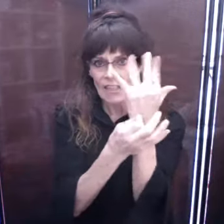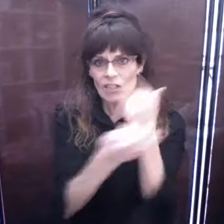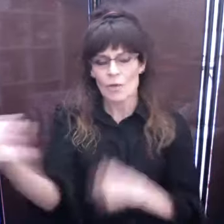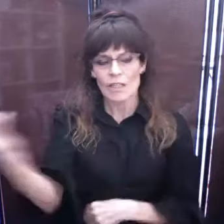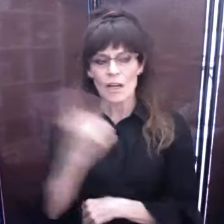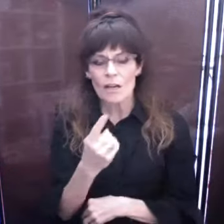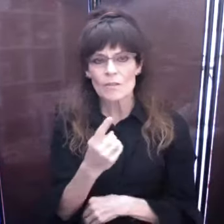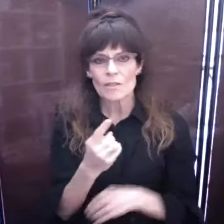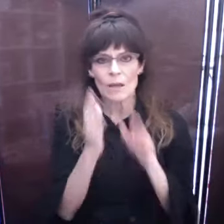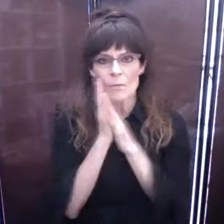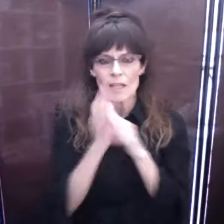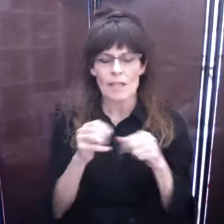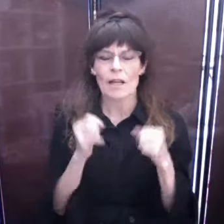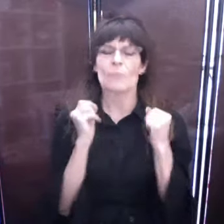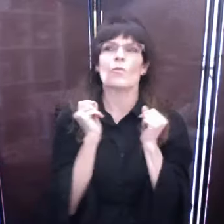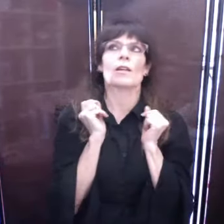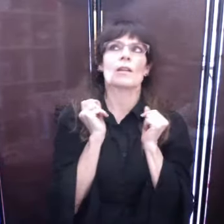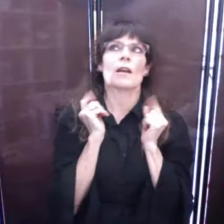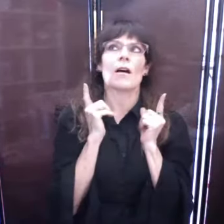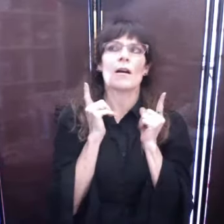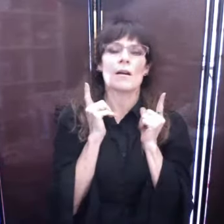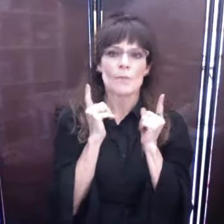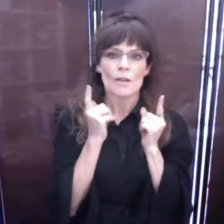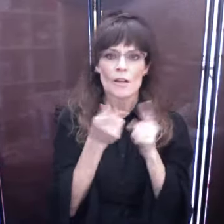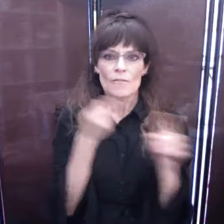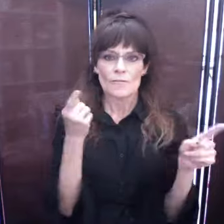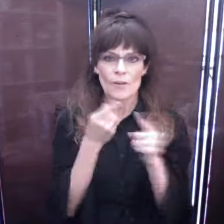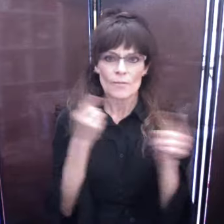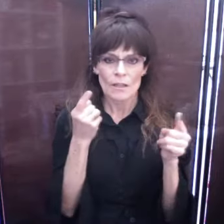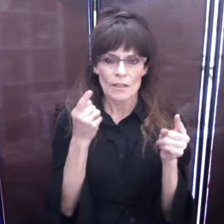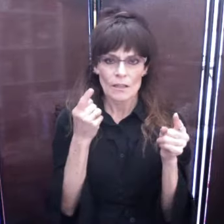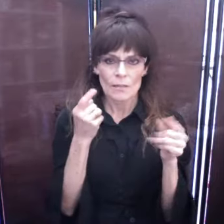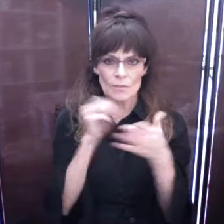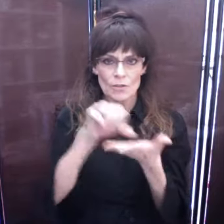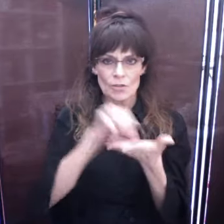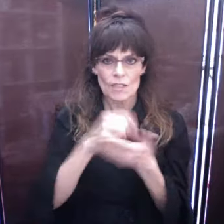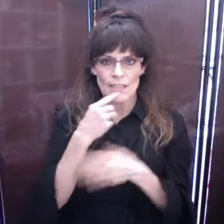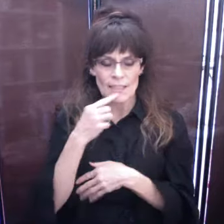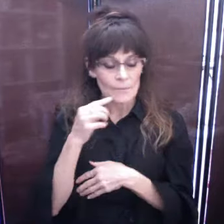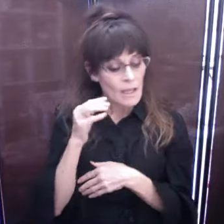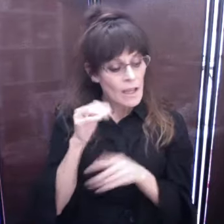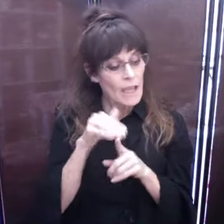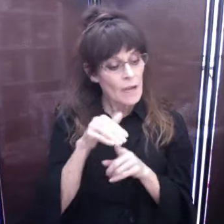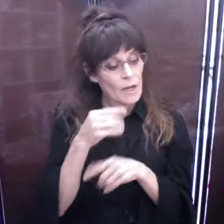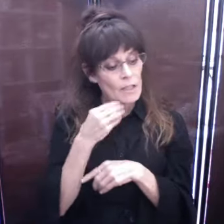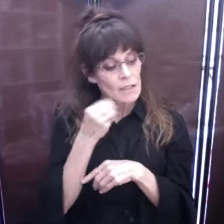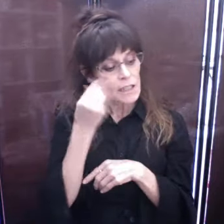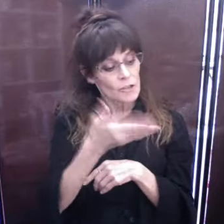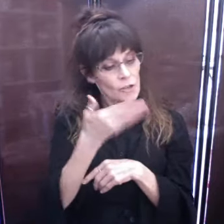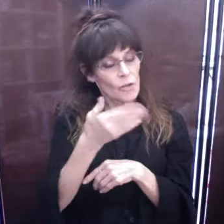coming to from anesthesia. And he says, hey, I want to let you know something. I've been talking to your family down in the waiting room. And I